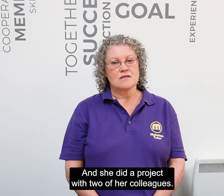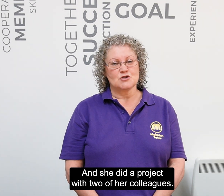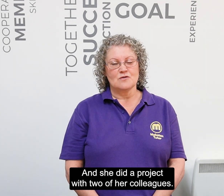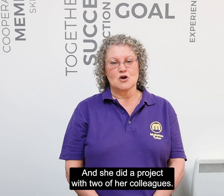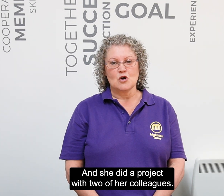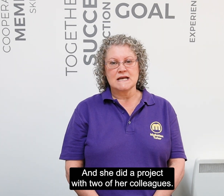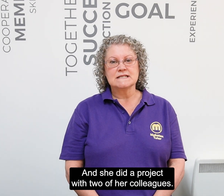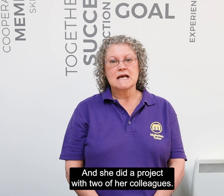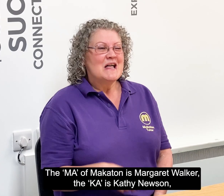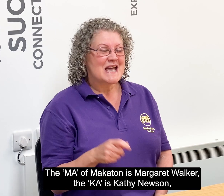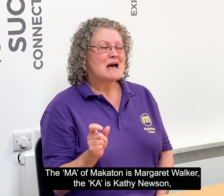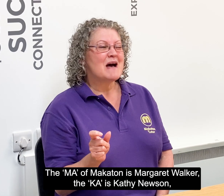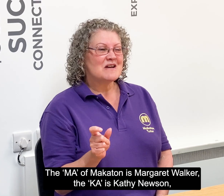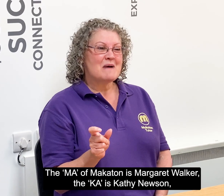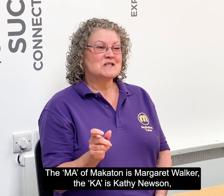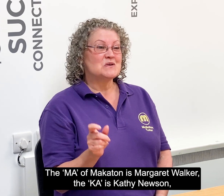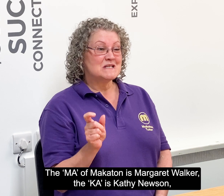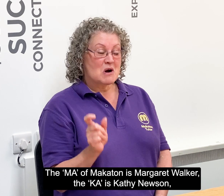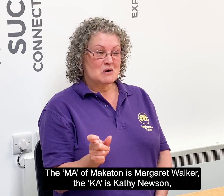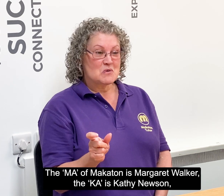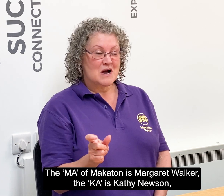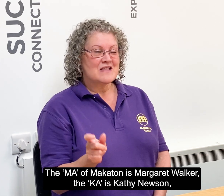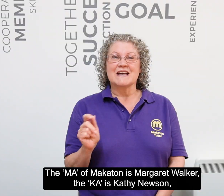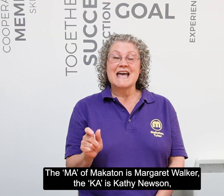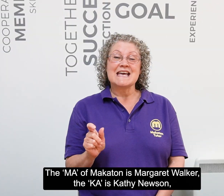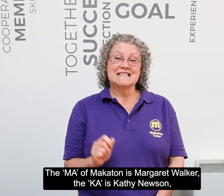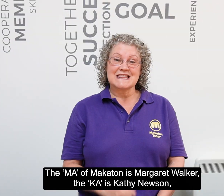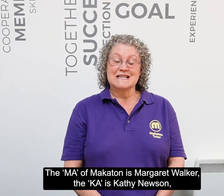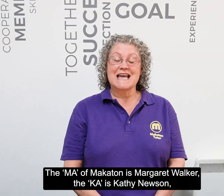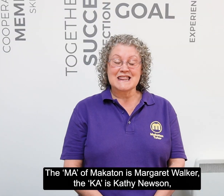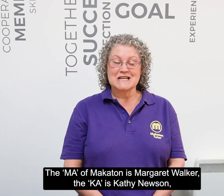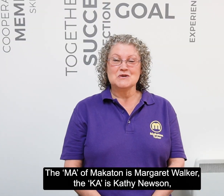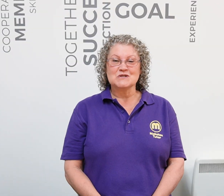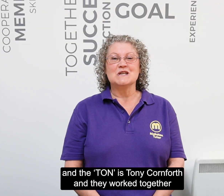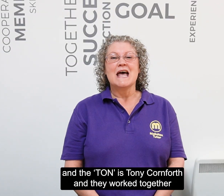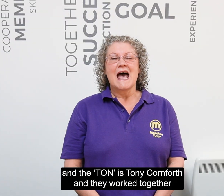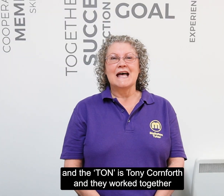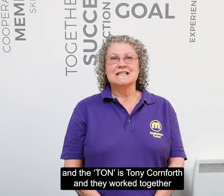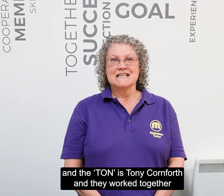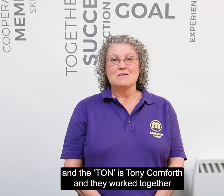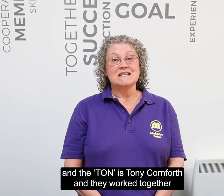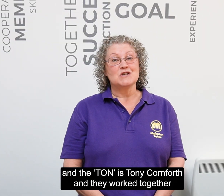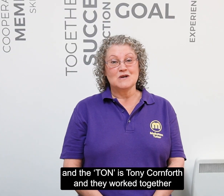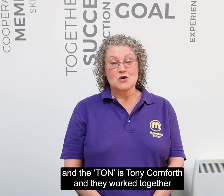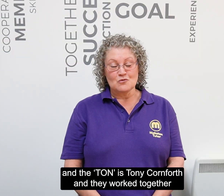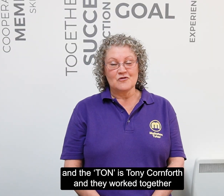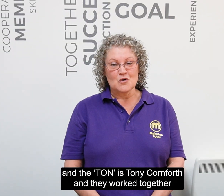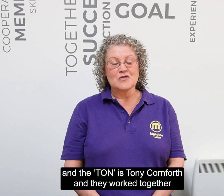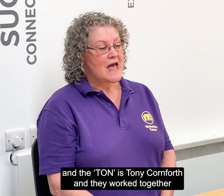two of her colleagues. The MA of Makaton is Margaret Walker, the KA is Kathleen Newson, and the TON is Tony Cornforth.